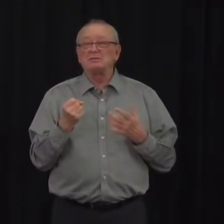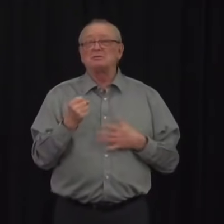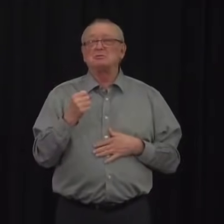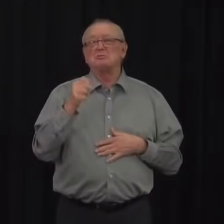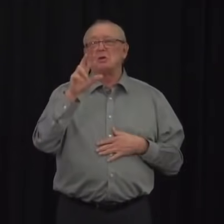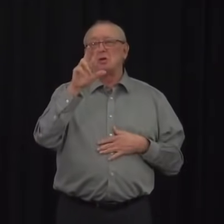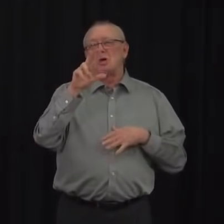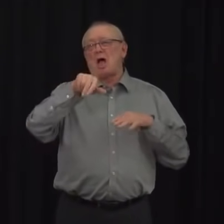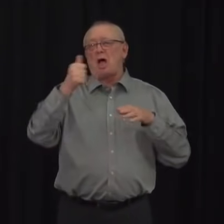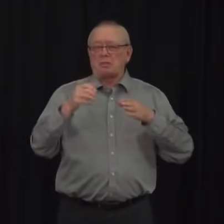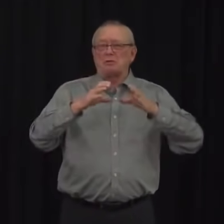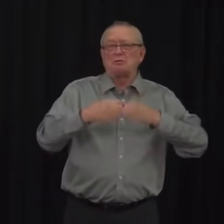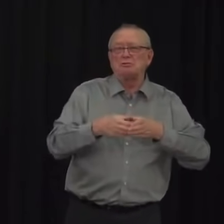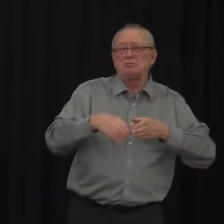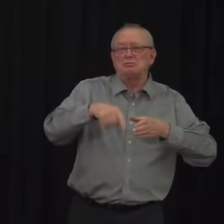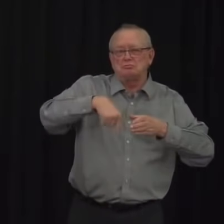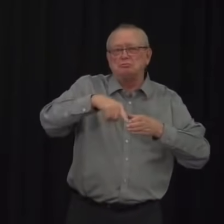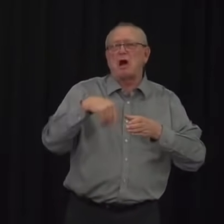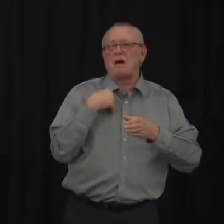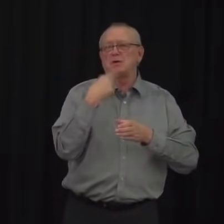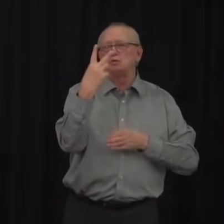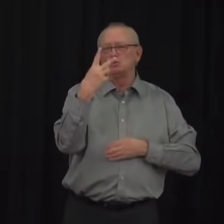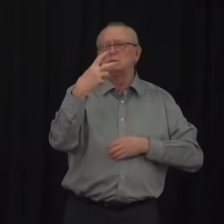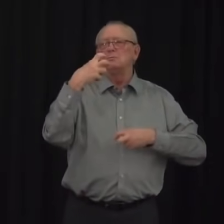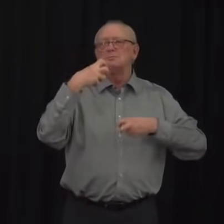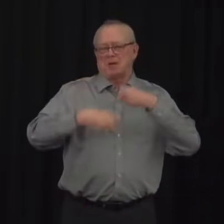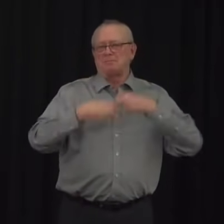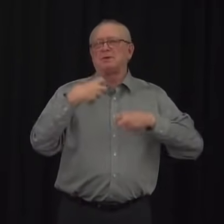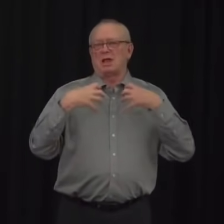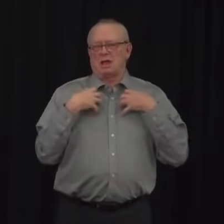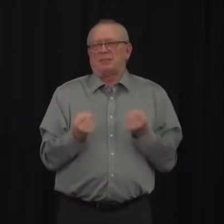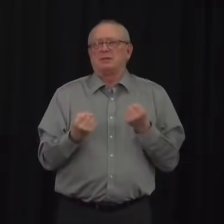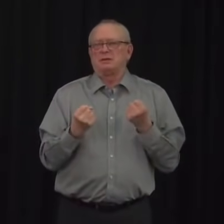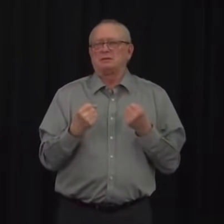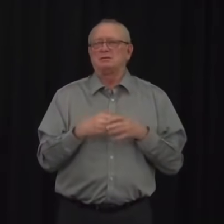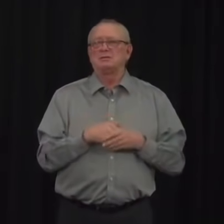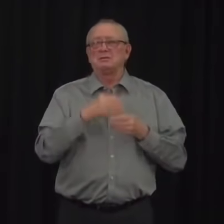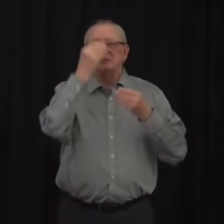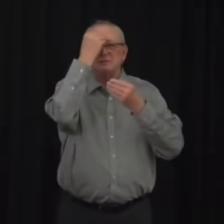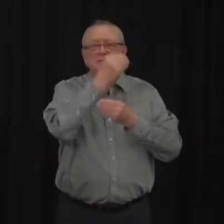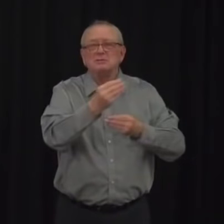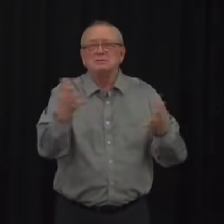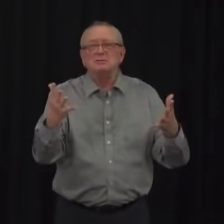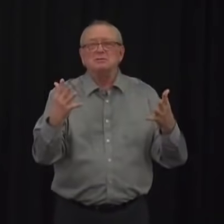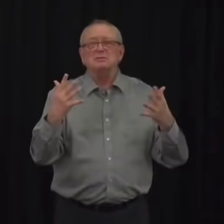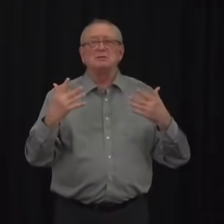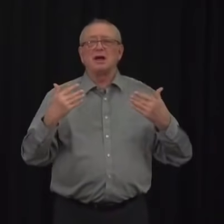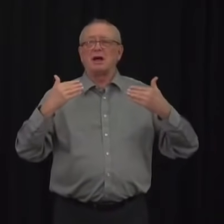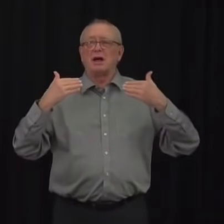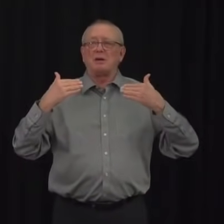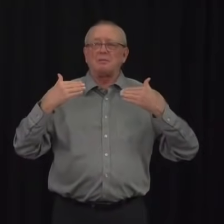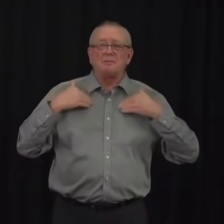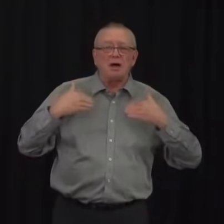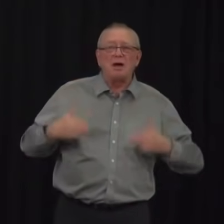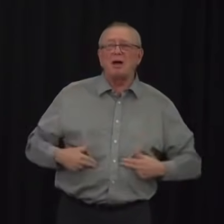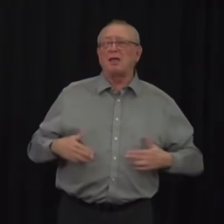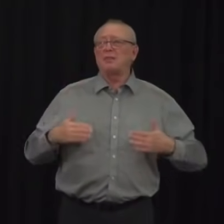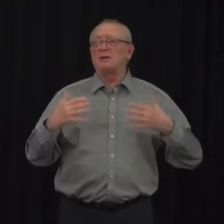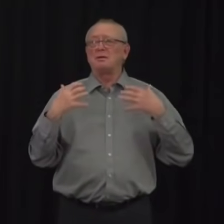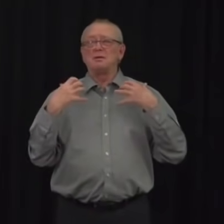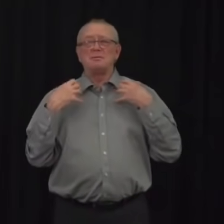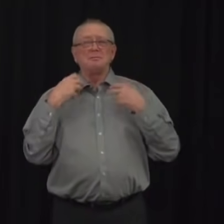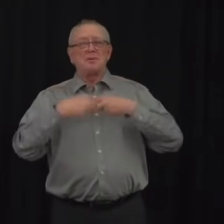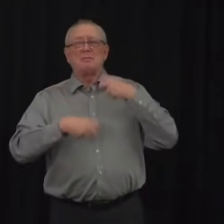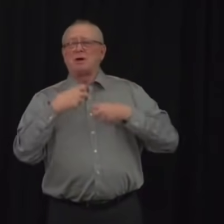to remember that having a chronic medical condition is very common. These conditions include things like high blood pressure and